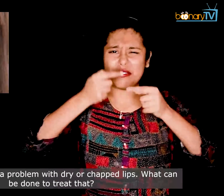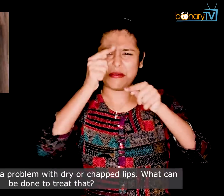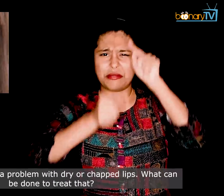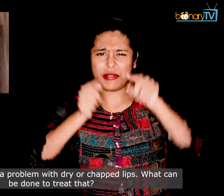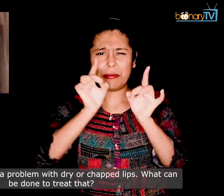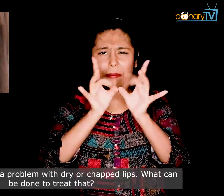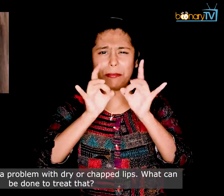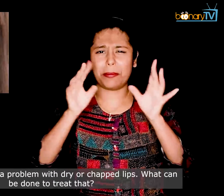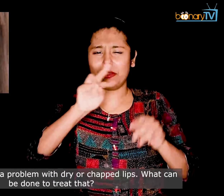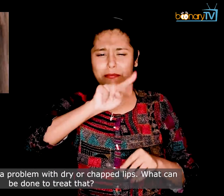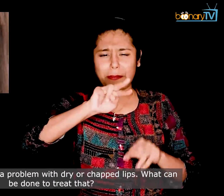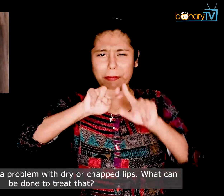that?